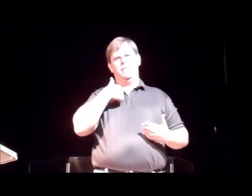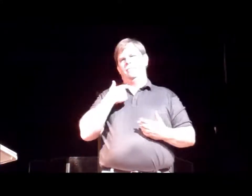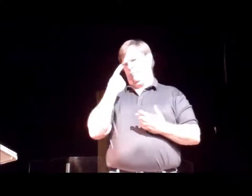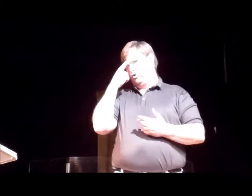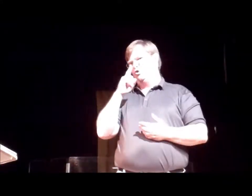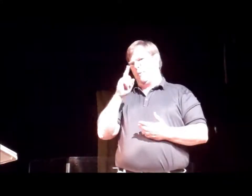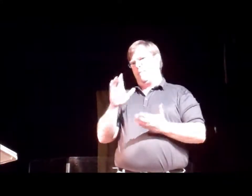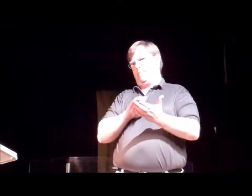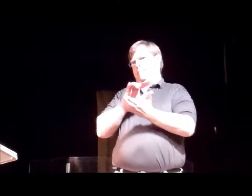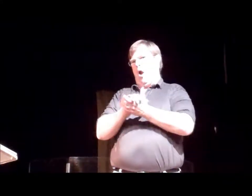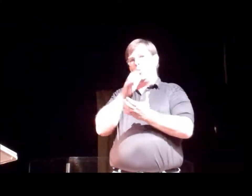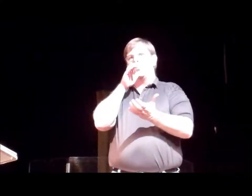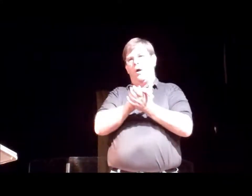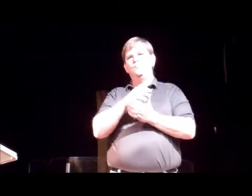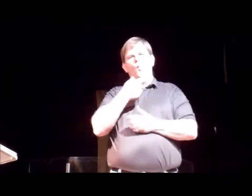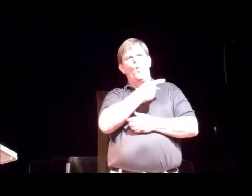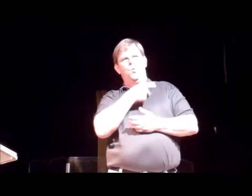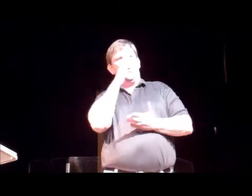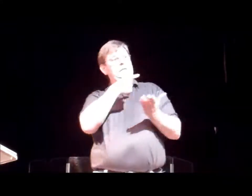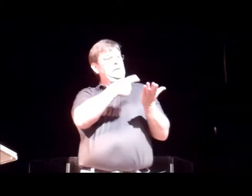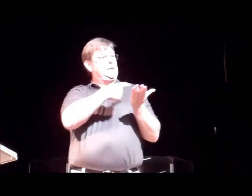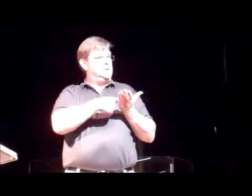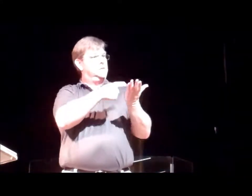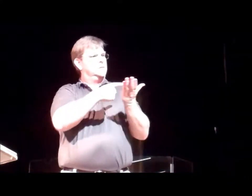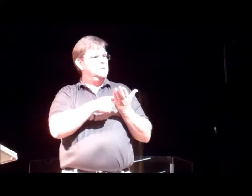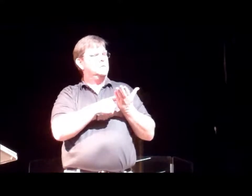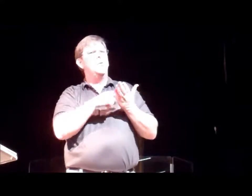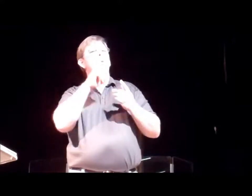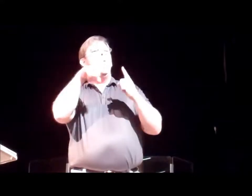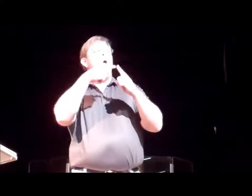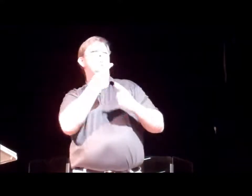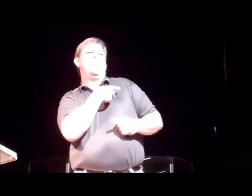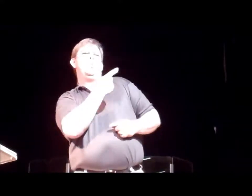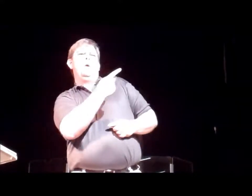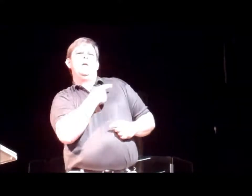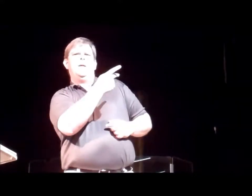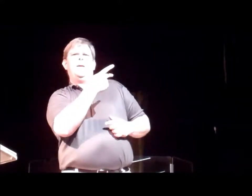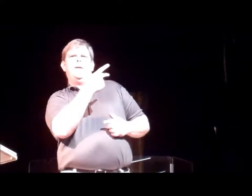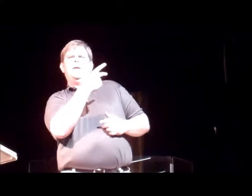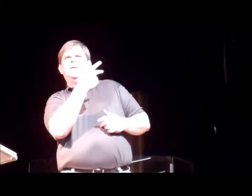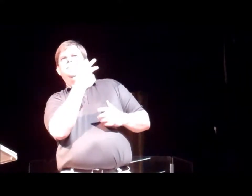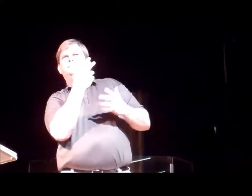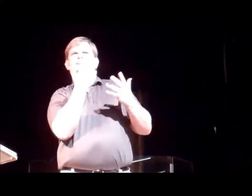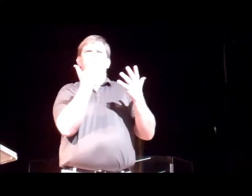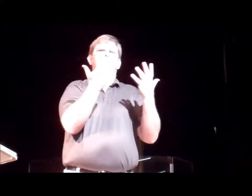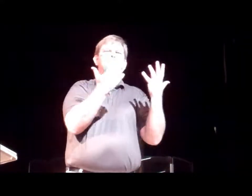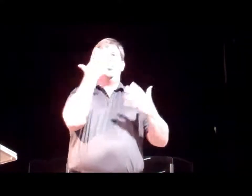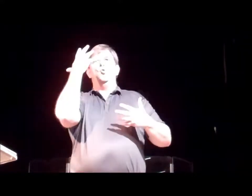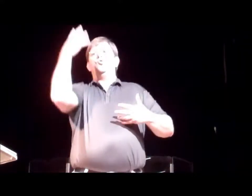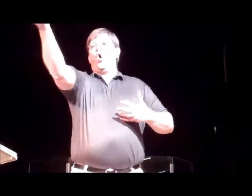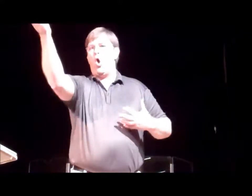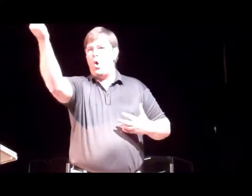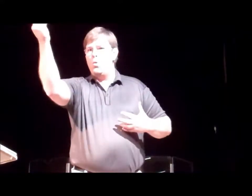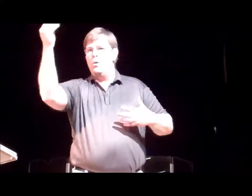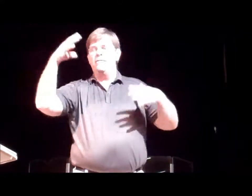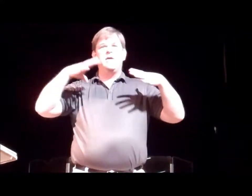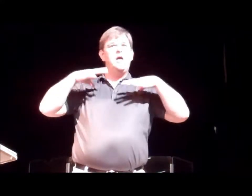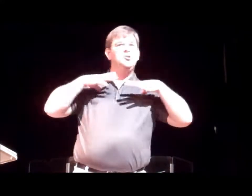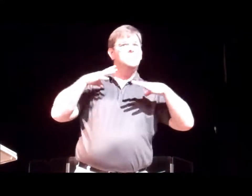you all, but I know that my wife will say something to me. And, you know, like, honey, when you and I were going